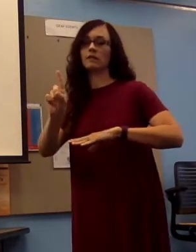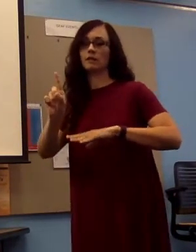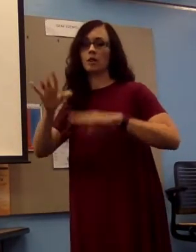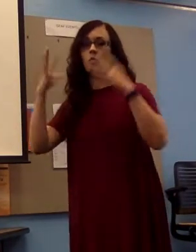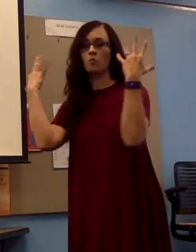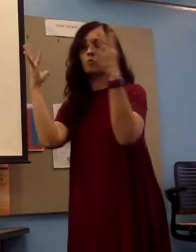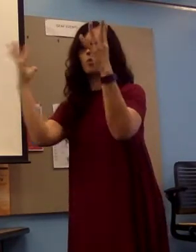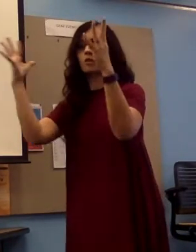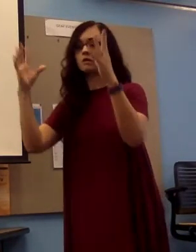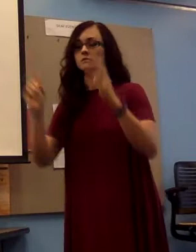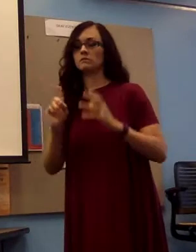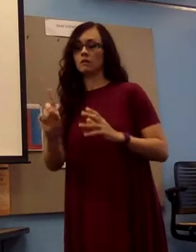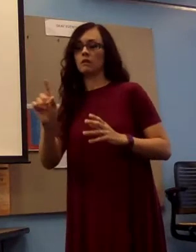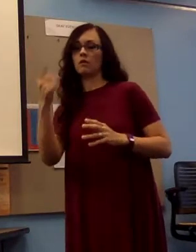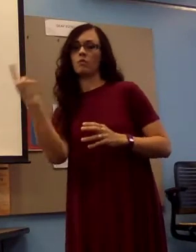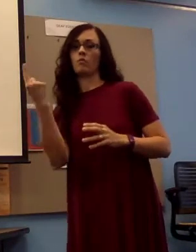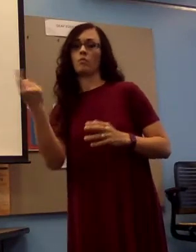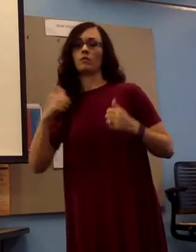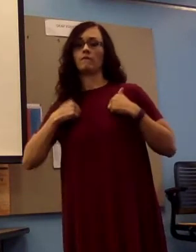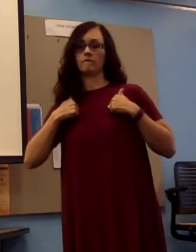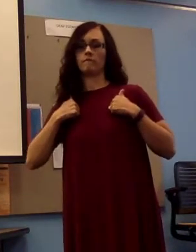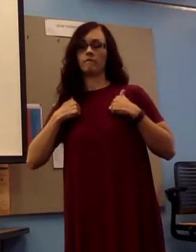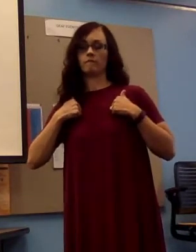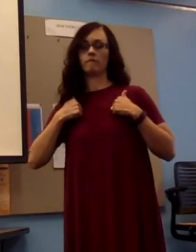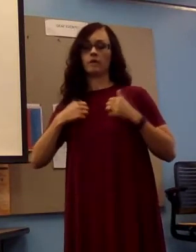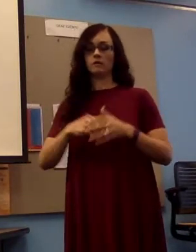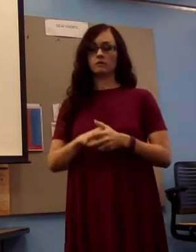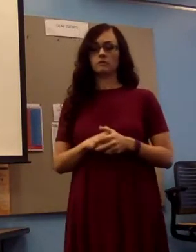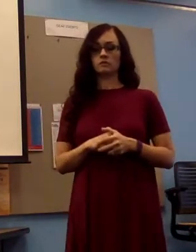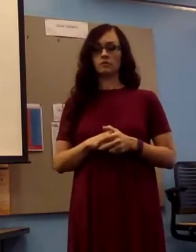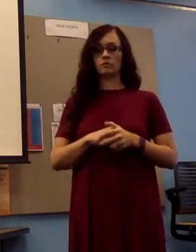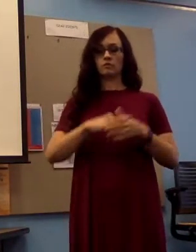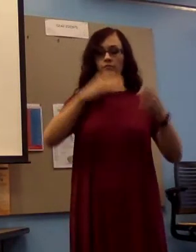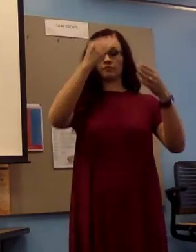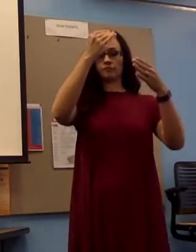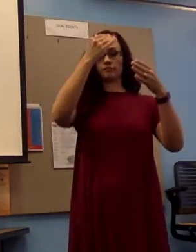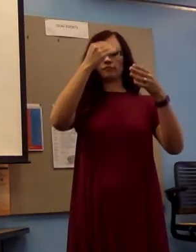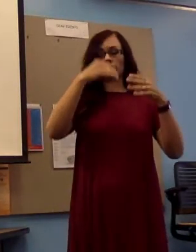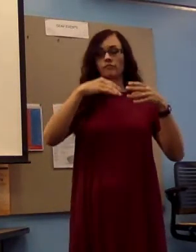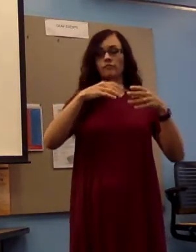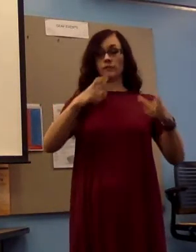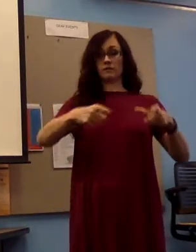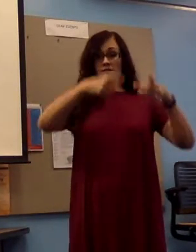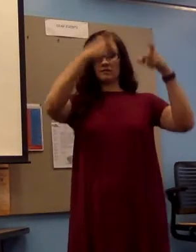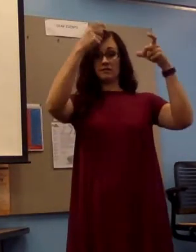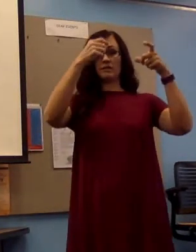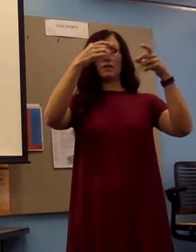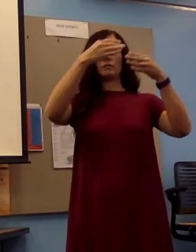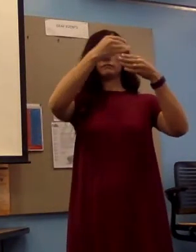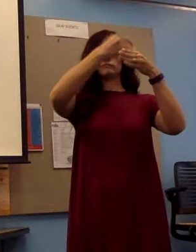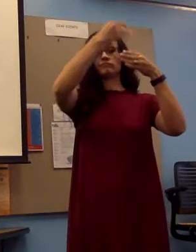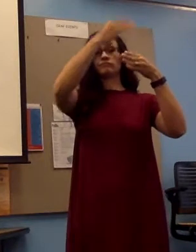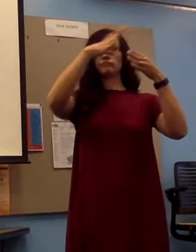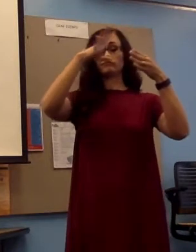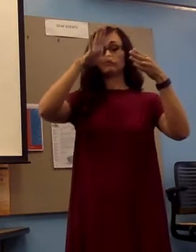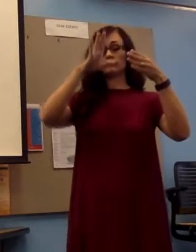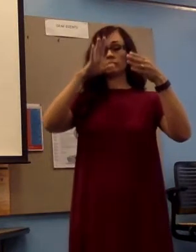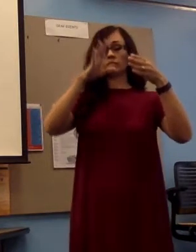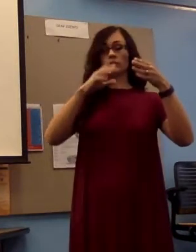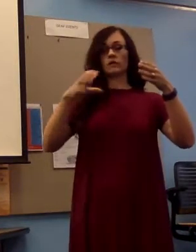and she puts Rapunzel's hair down, and the prince calls for her hair to light him up into the tower, and it's actually Gothel, and